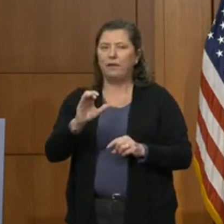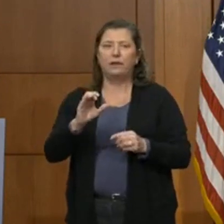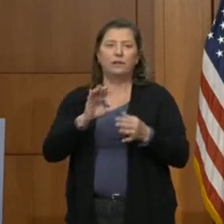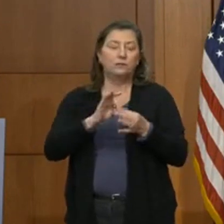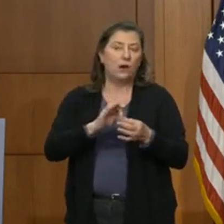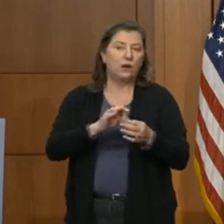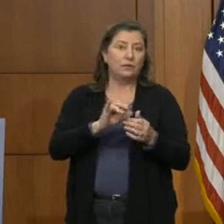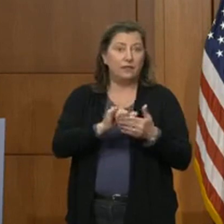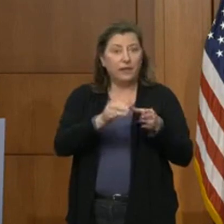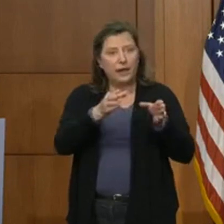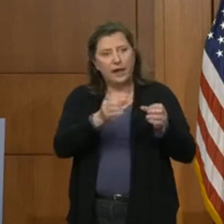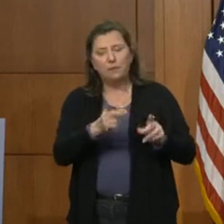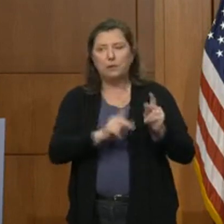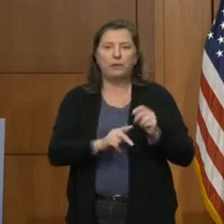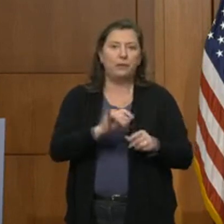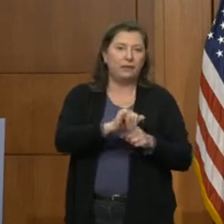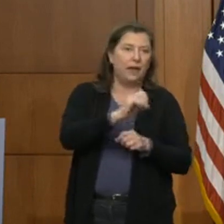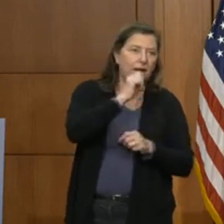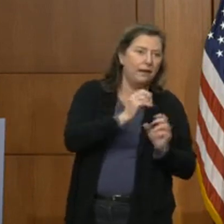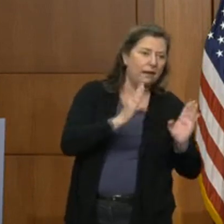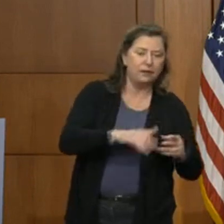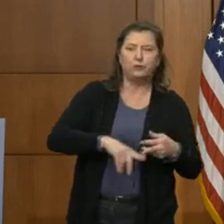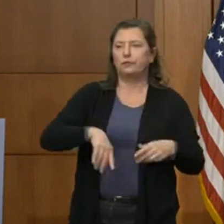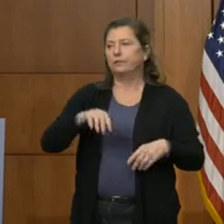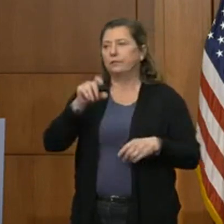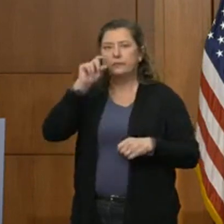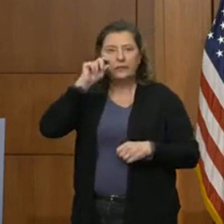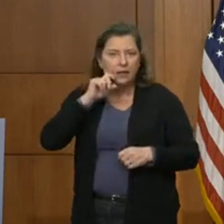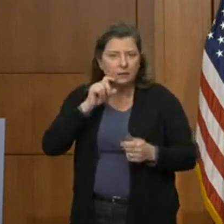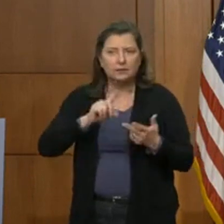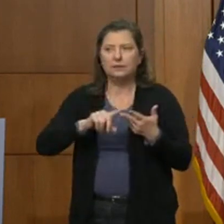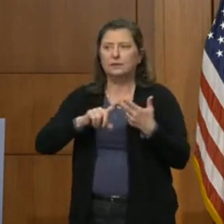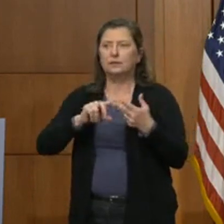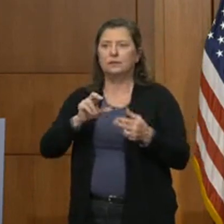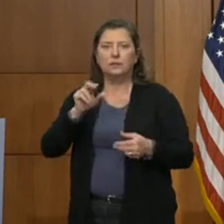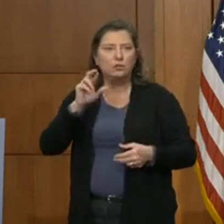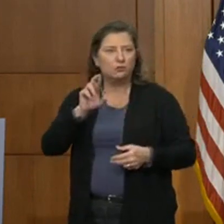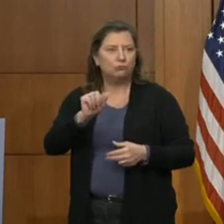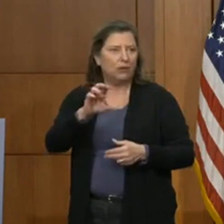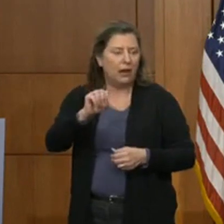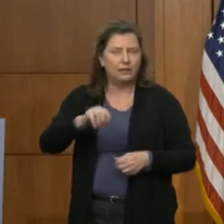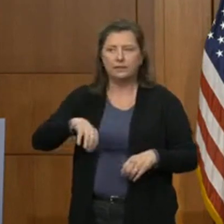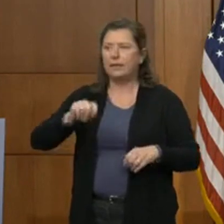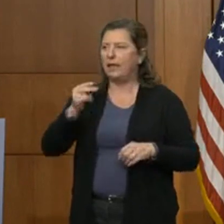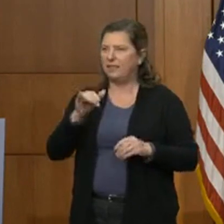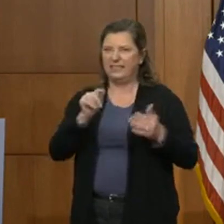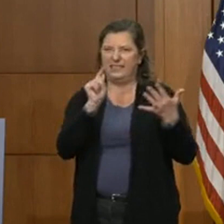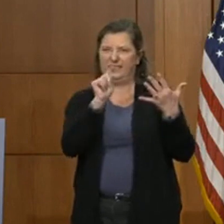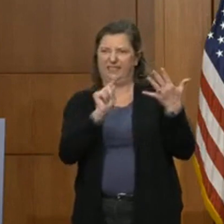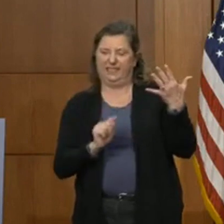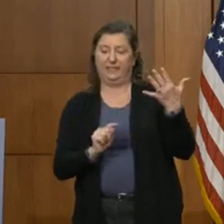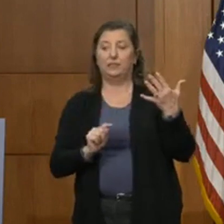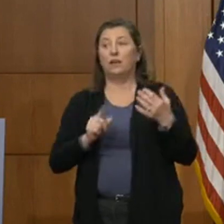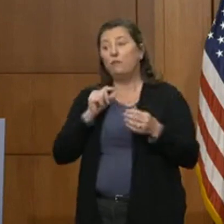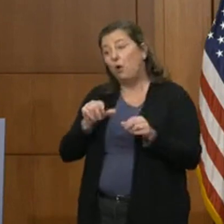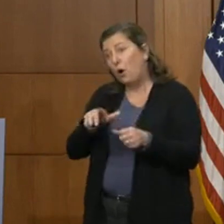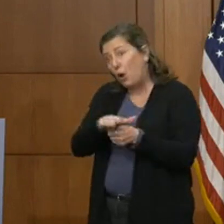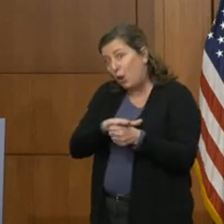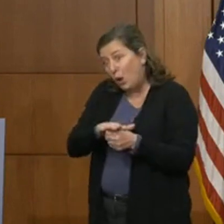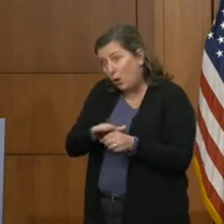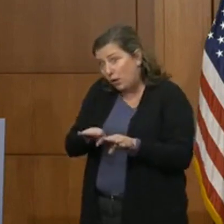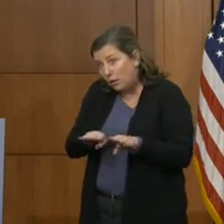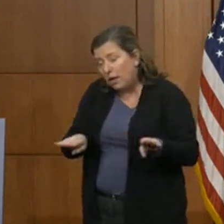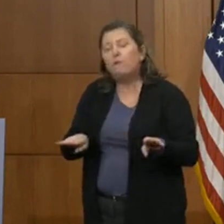sex, race, ethnicity at that district level. We, at the locality level, provide